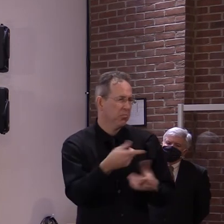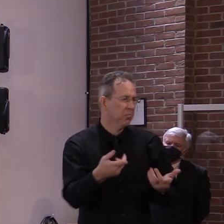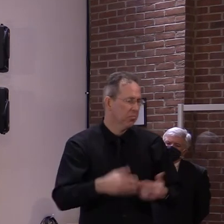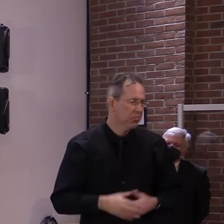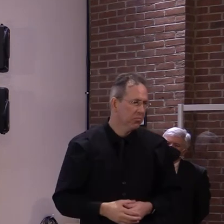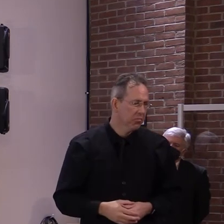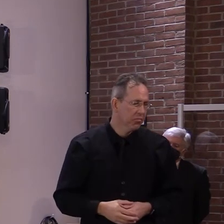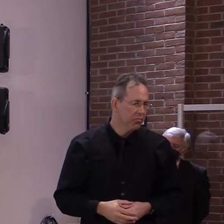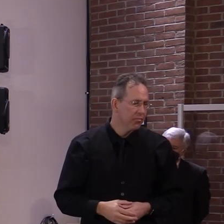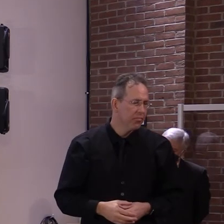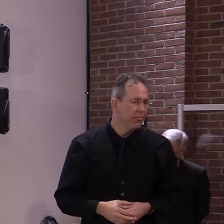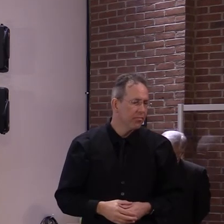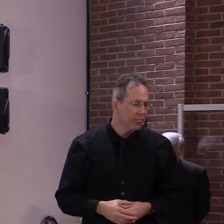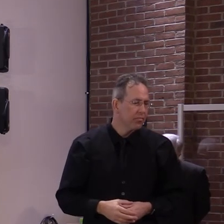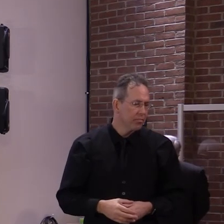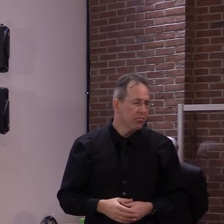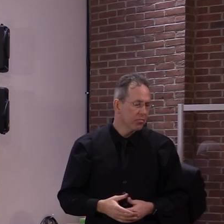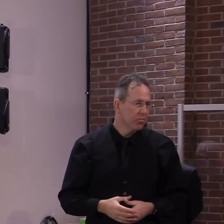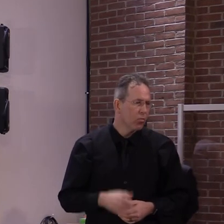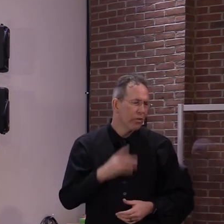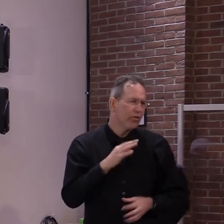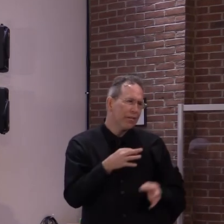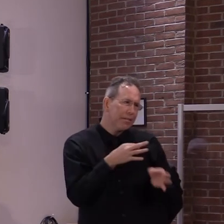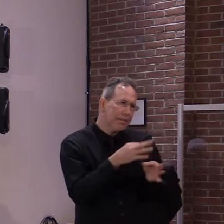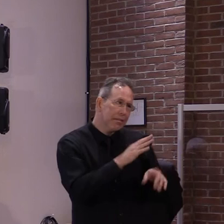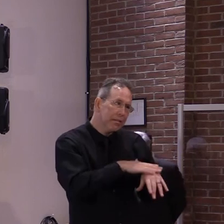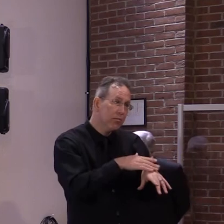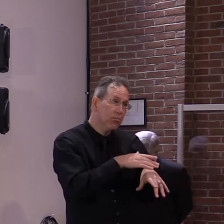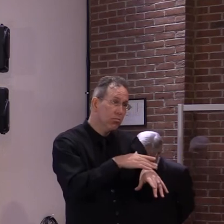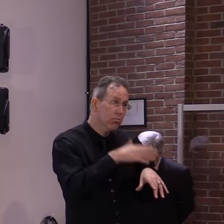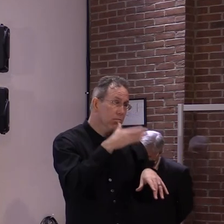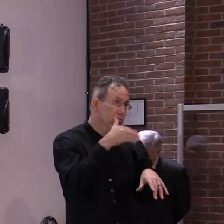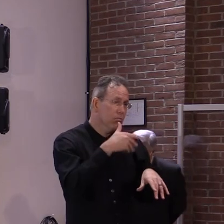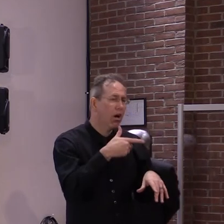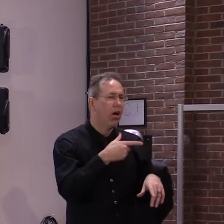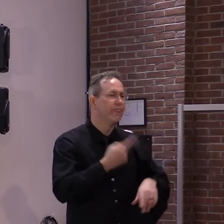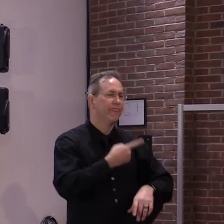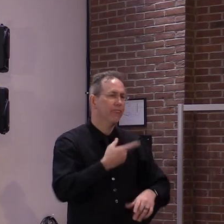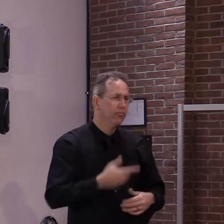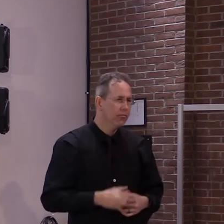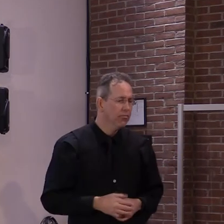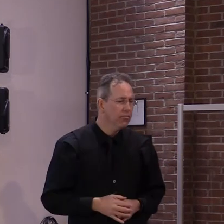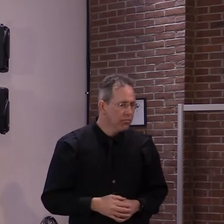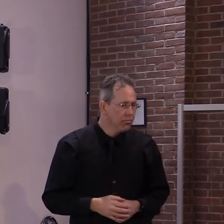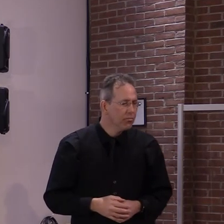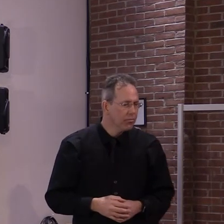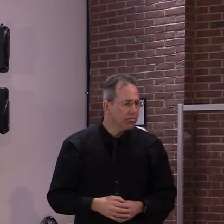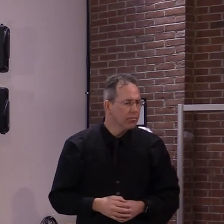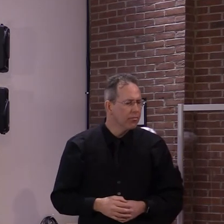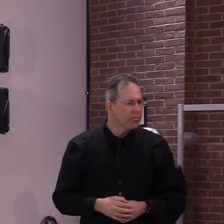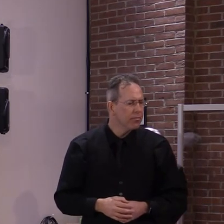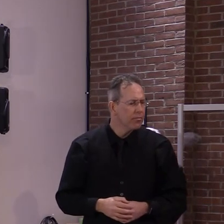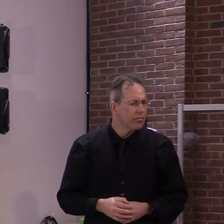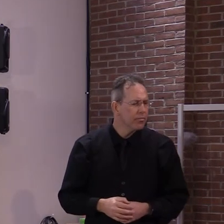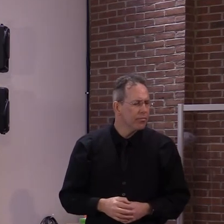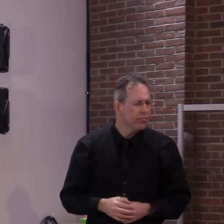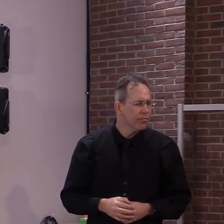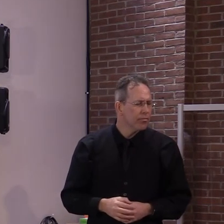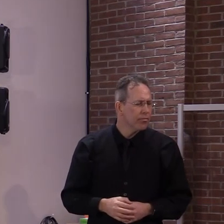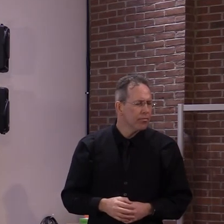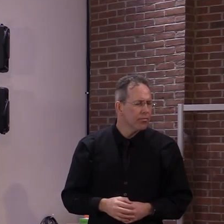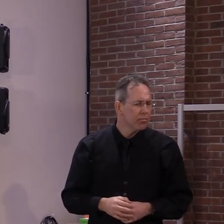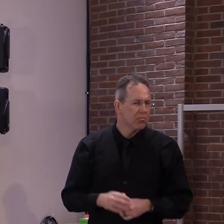i'm happy to uh to start governor commissioner sterling if uh if there's a business that is public